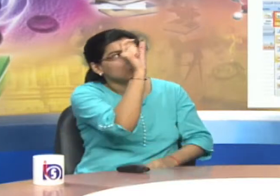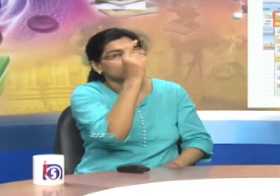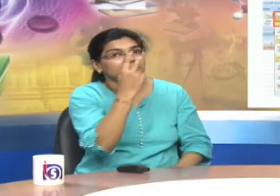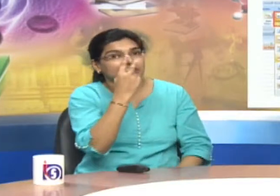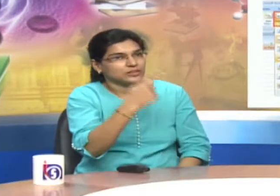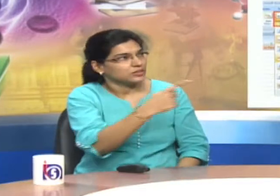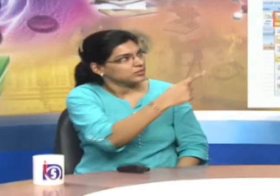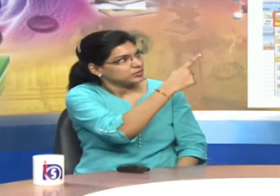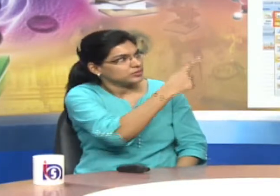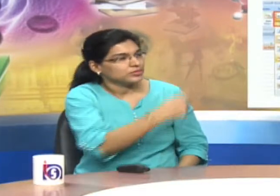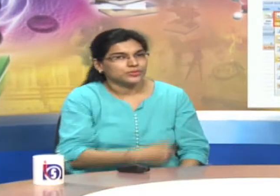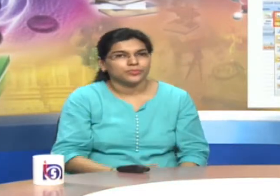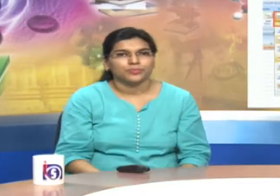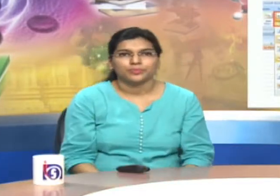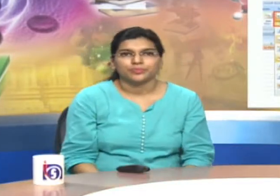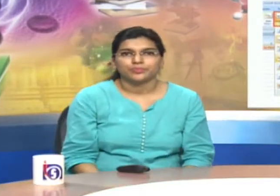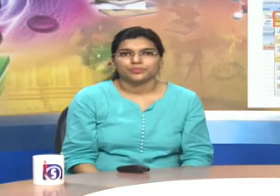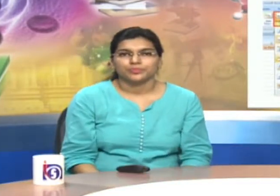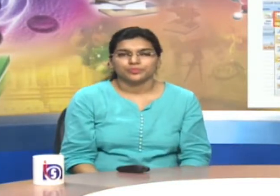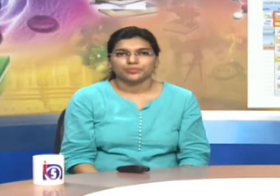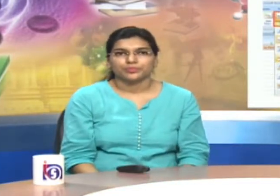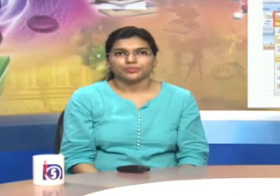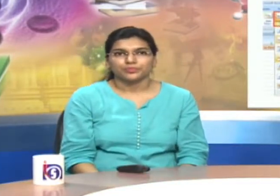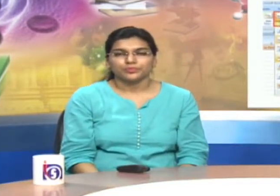legend option that you can see on the screen.